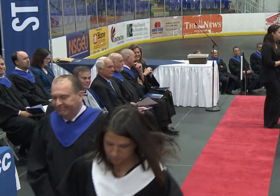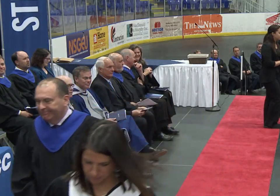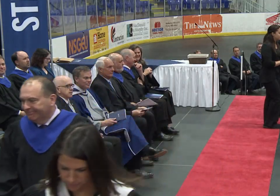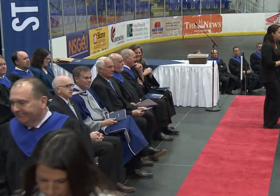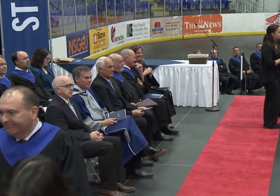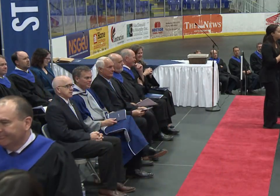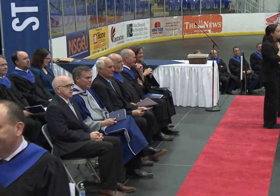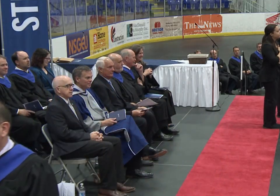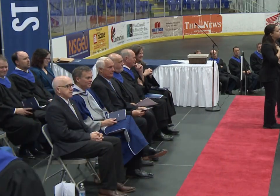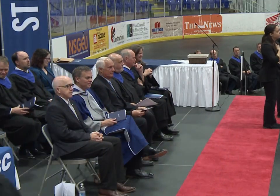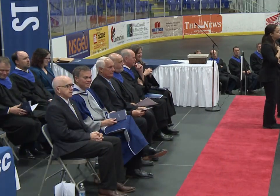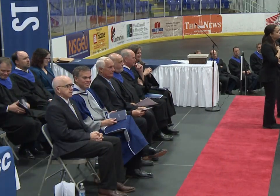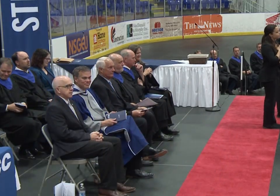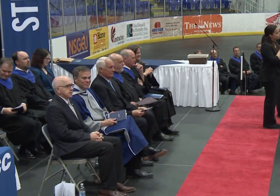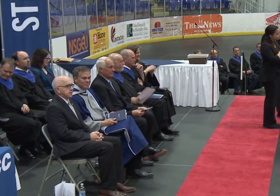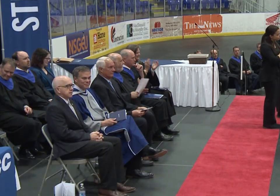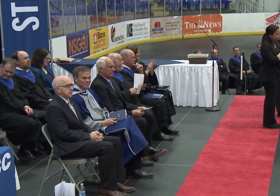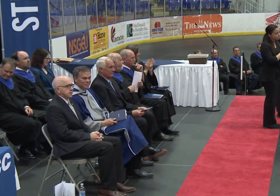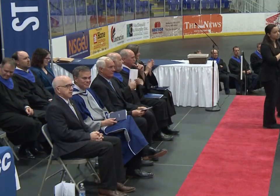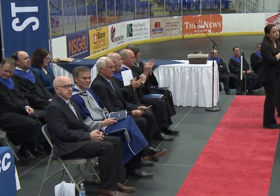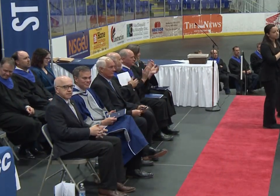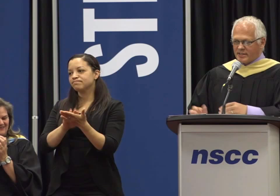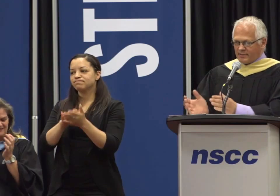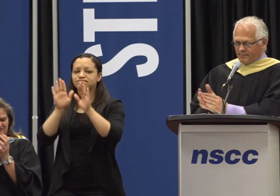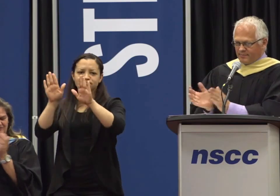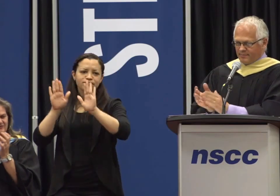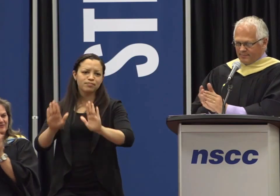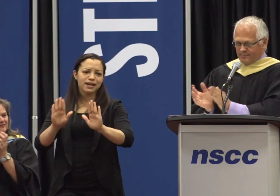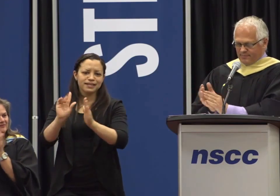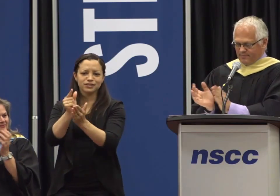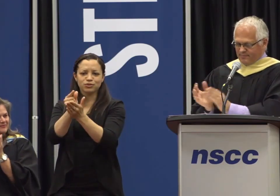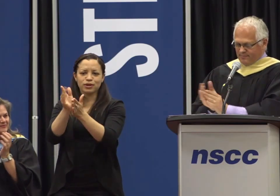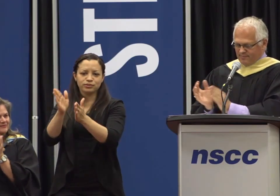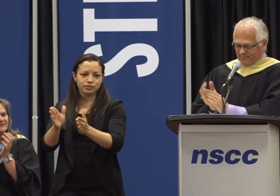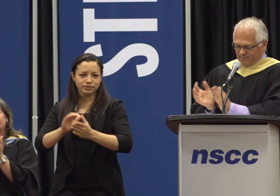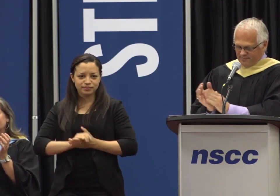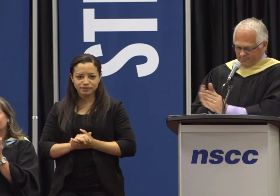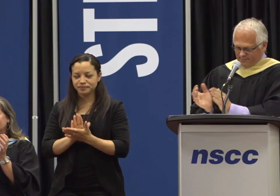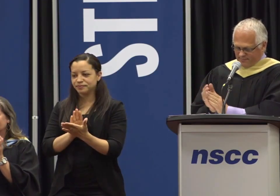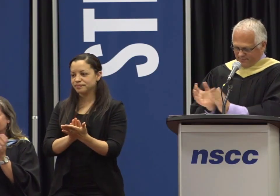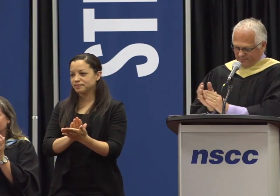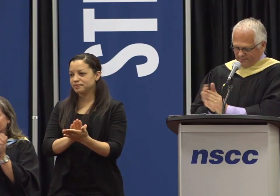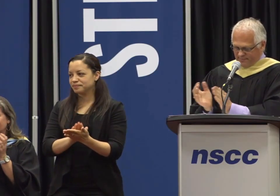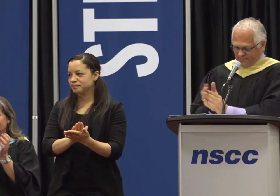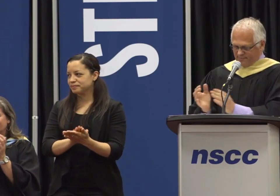Please join me in a round of applause for these outstanding graduates.